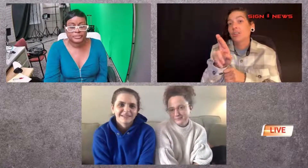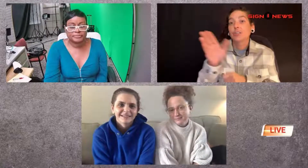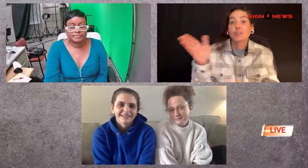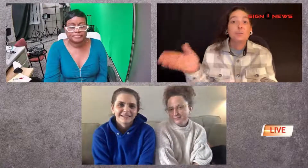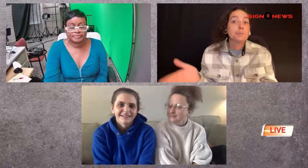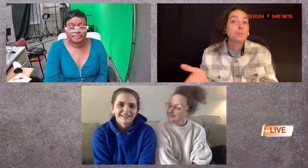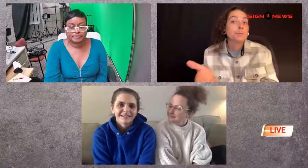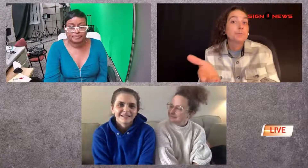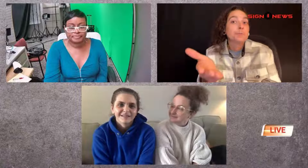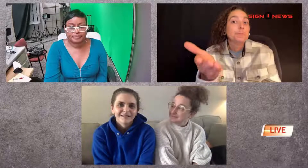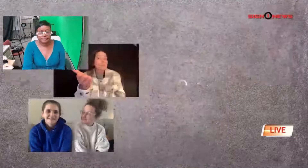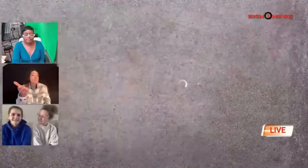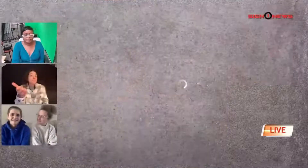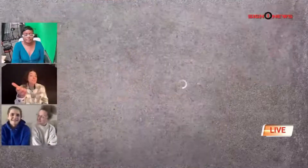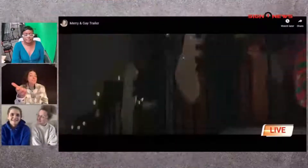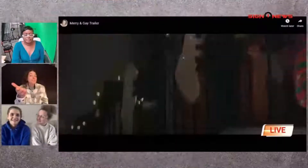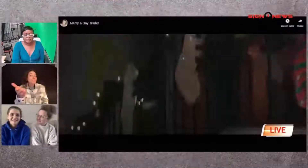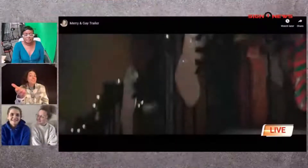trailer.